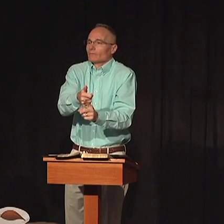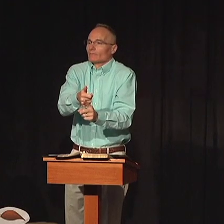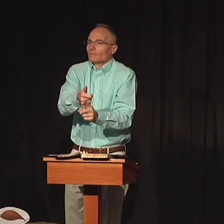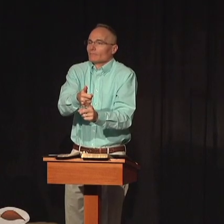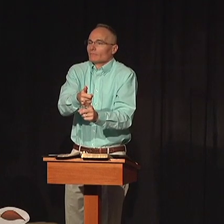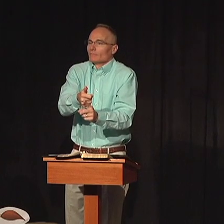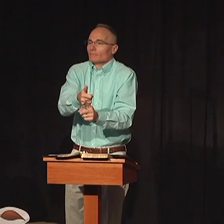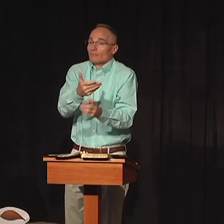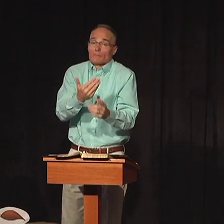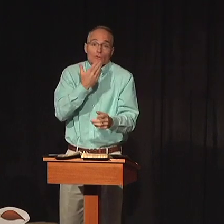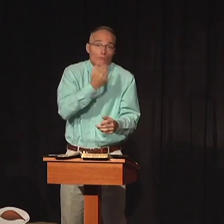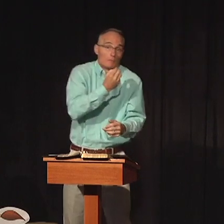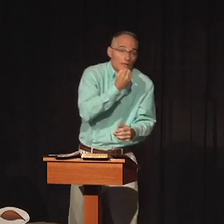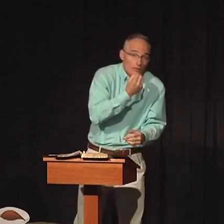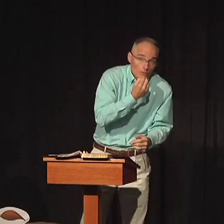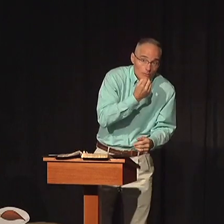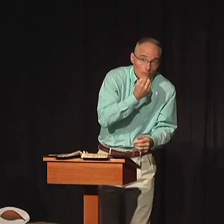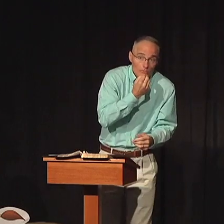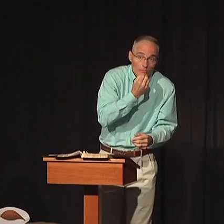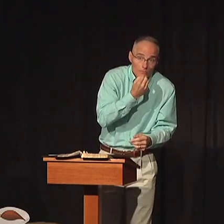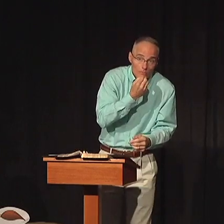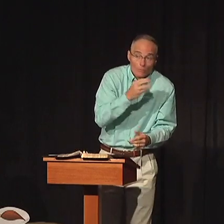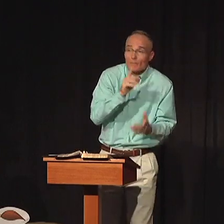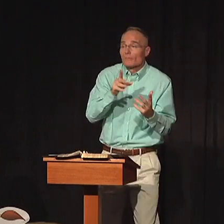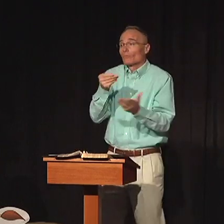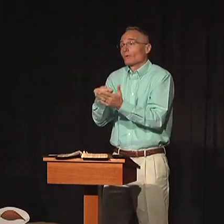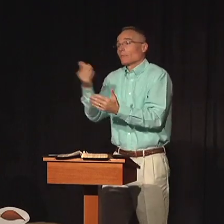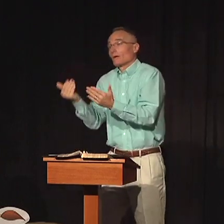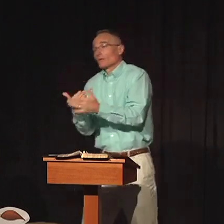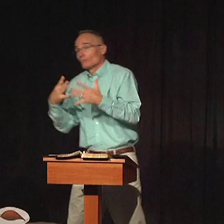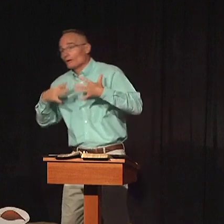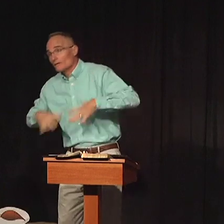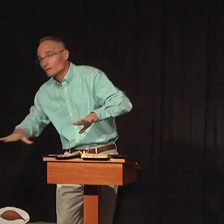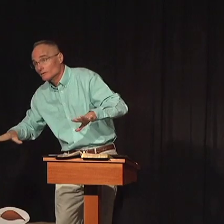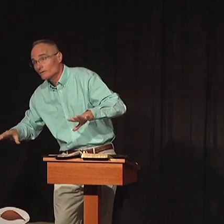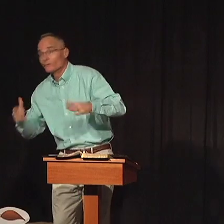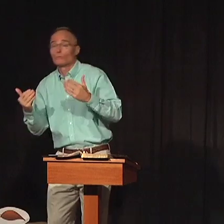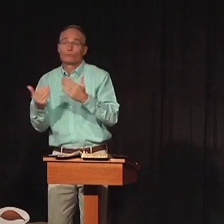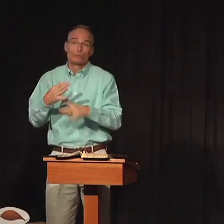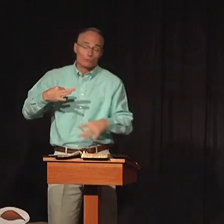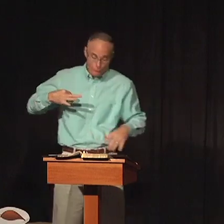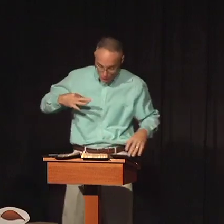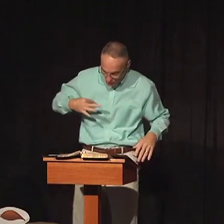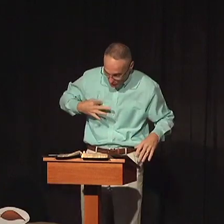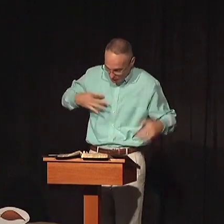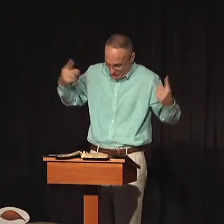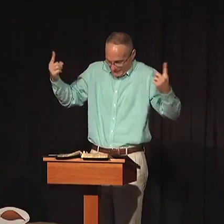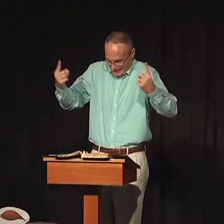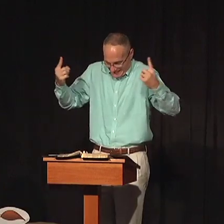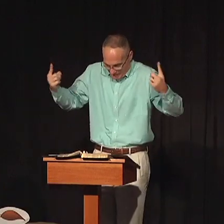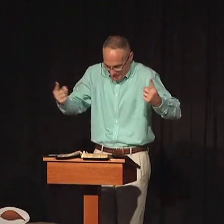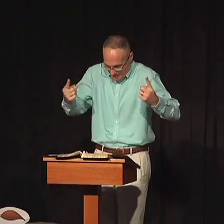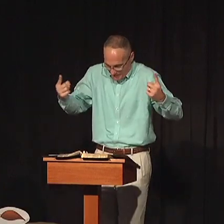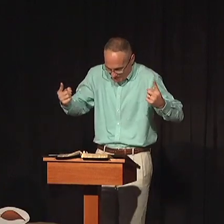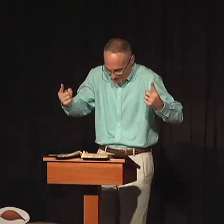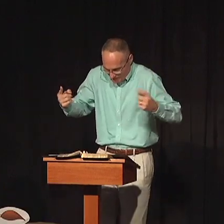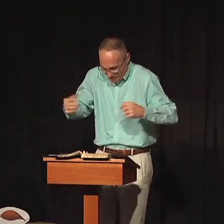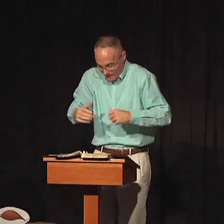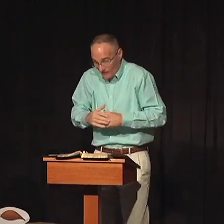themselves. Maybe it's a good meal. Maybe they want to buy a new dress, a new shirt. They want to get